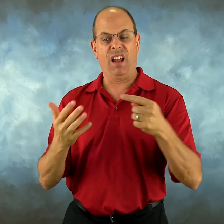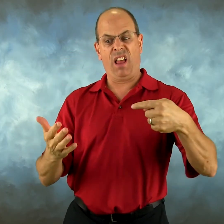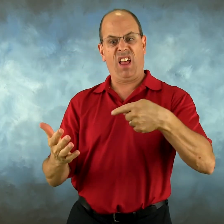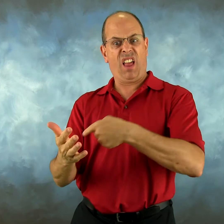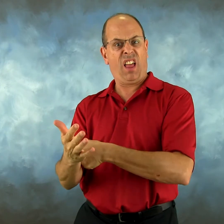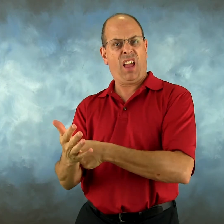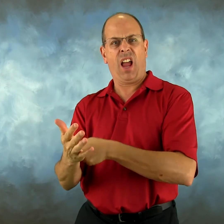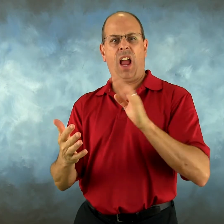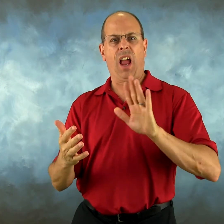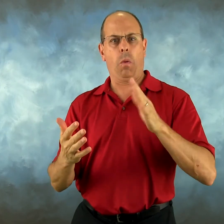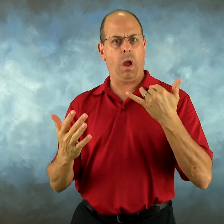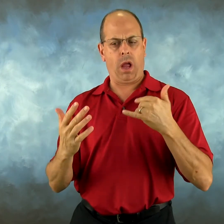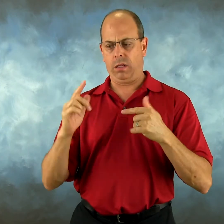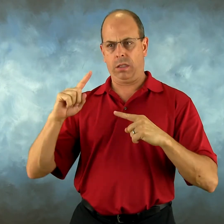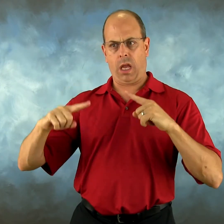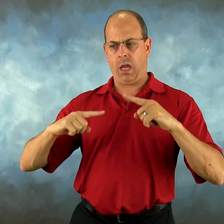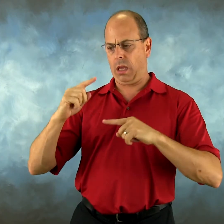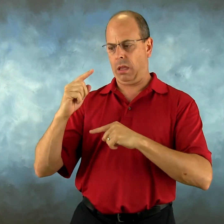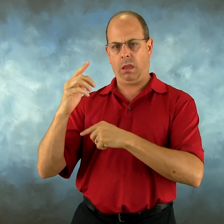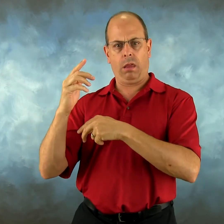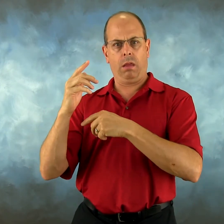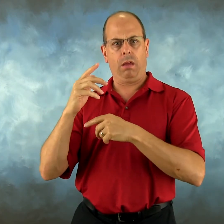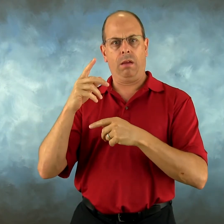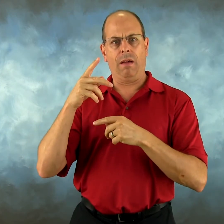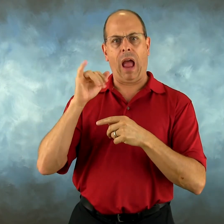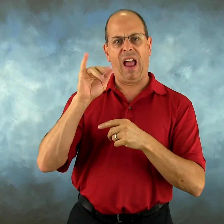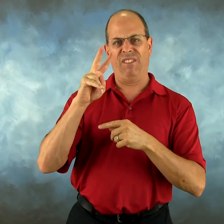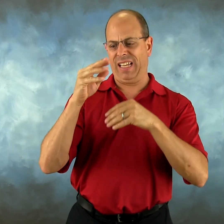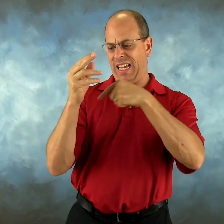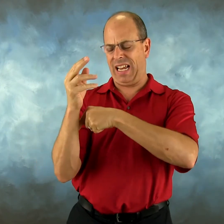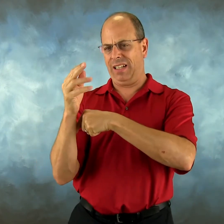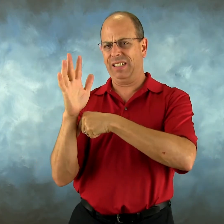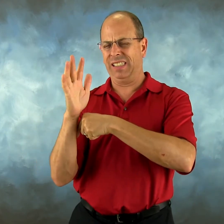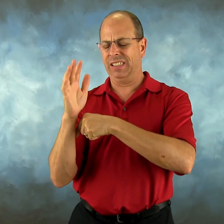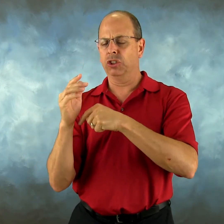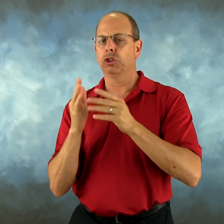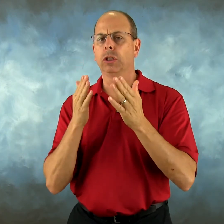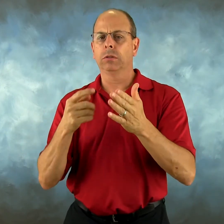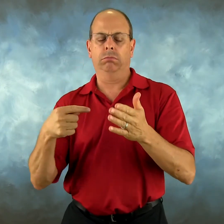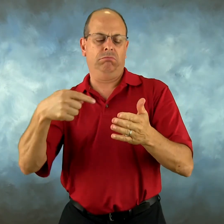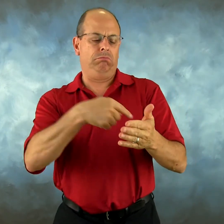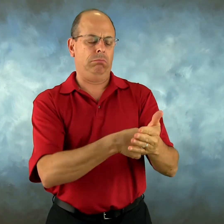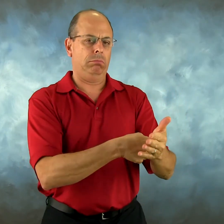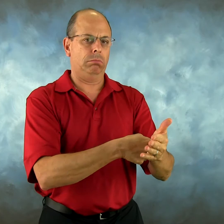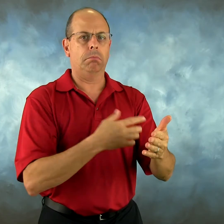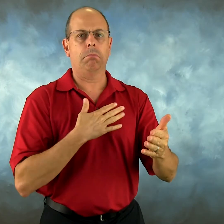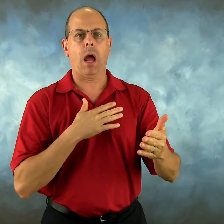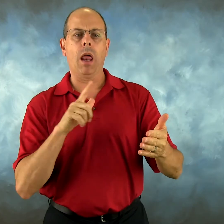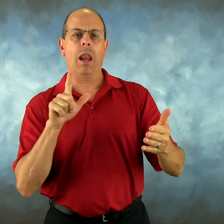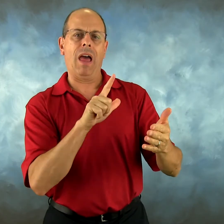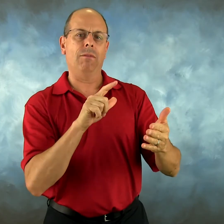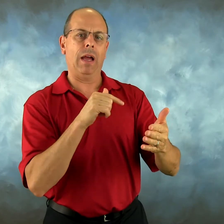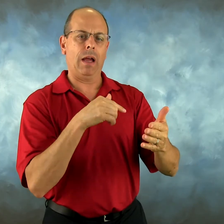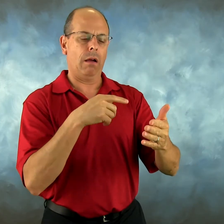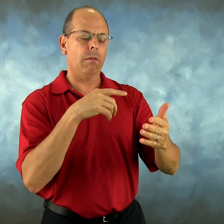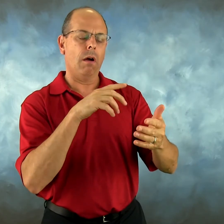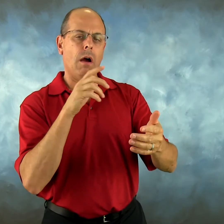put the IV in. For example, I am right-handed. If you put the IV in my right hand, I won't be able to